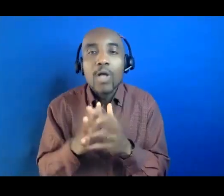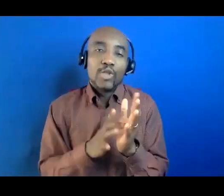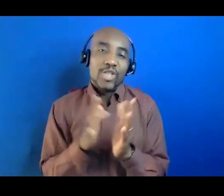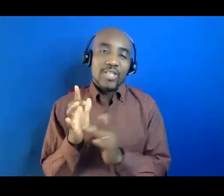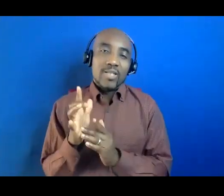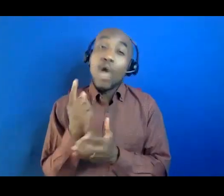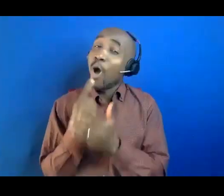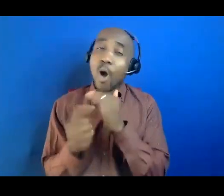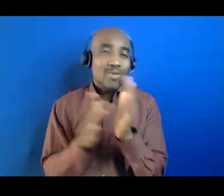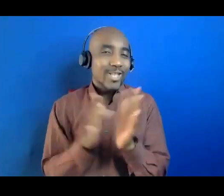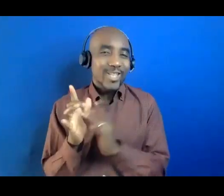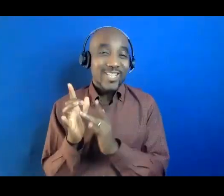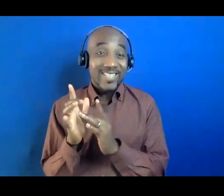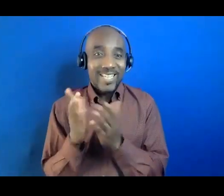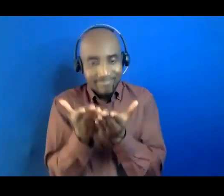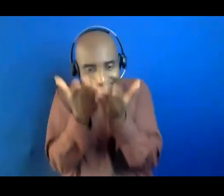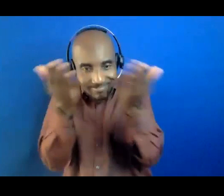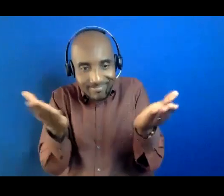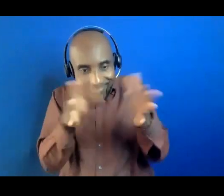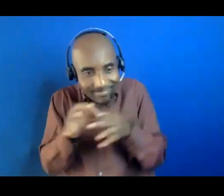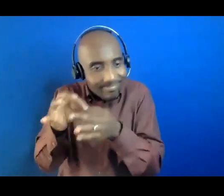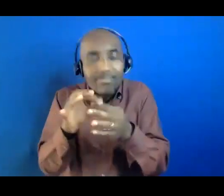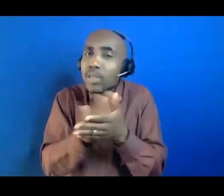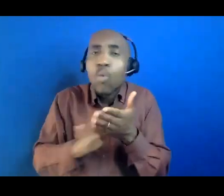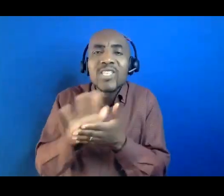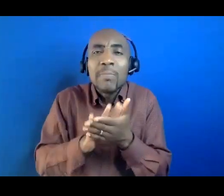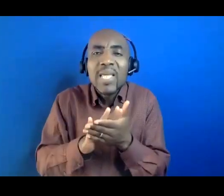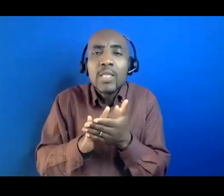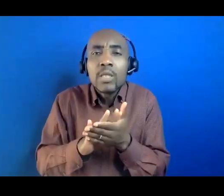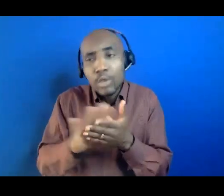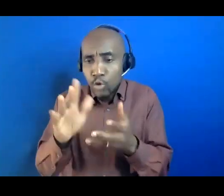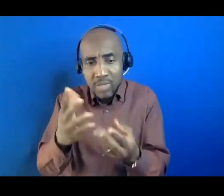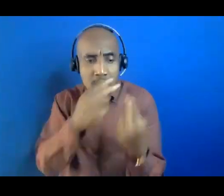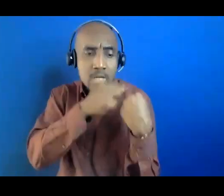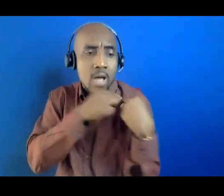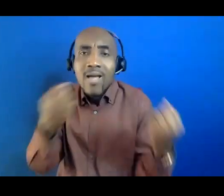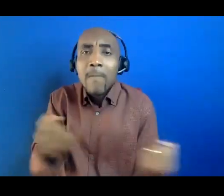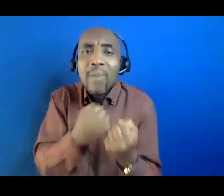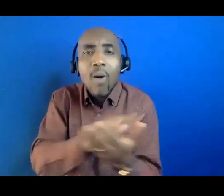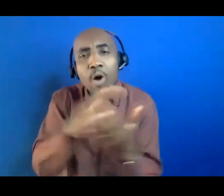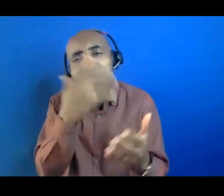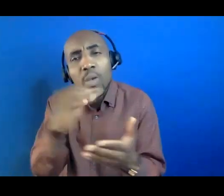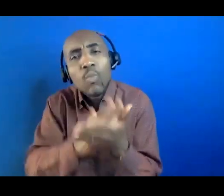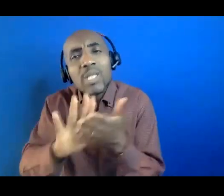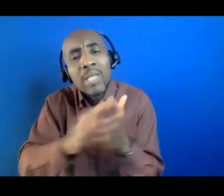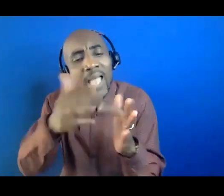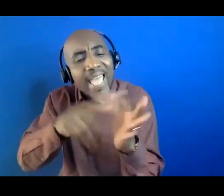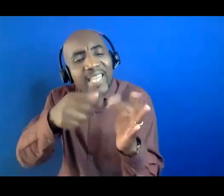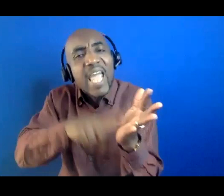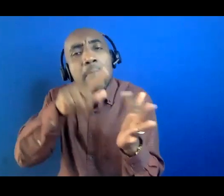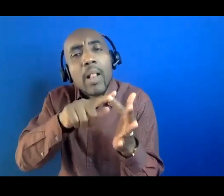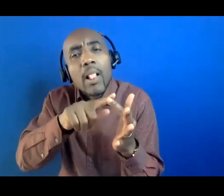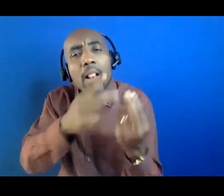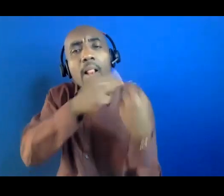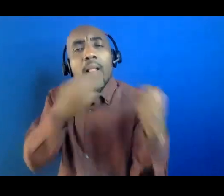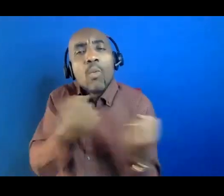Jesus. What does it mean to be enabled by the power of the Holy Spirit every day? What does that